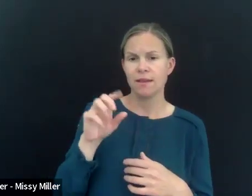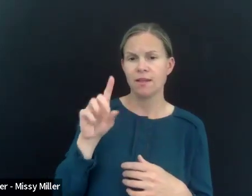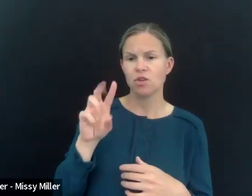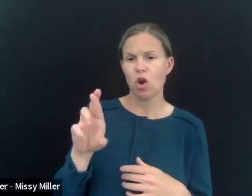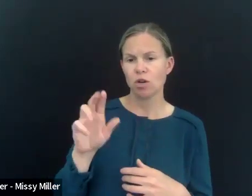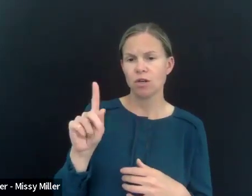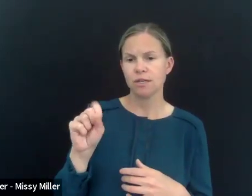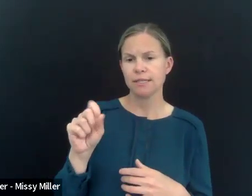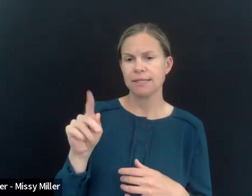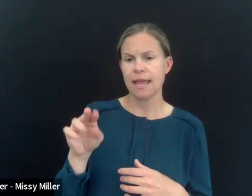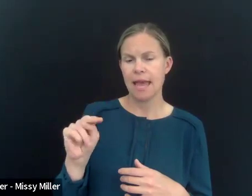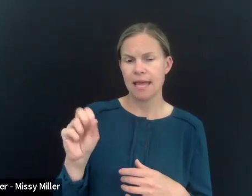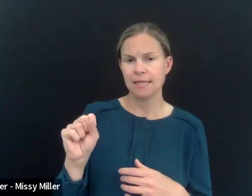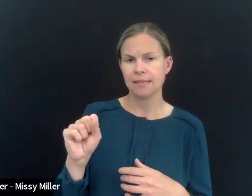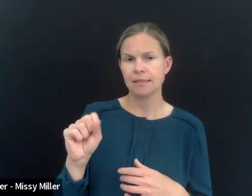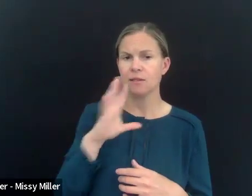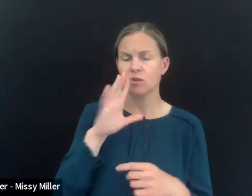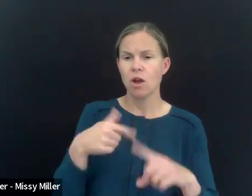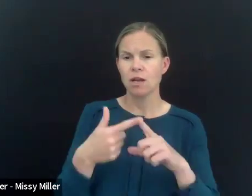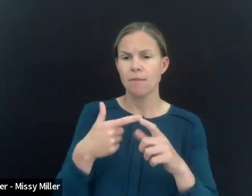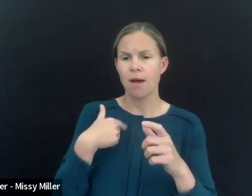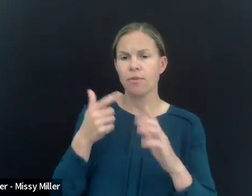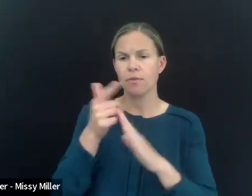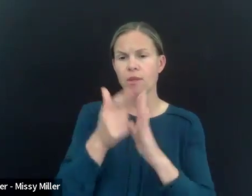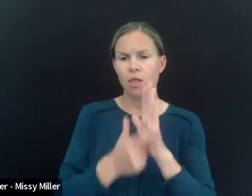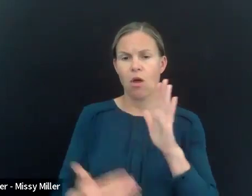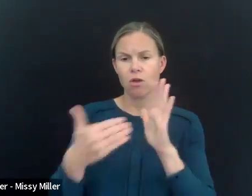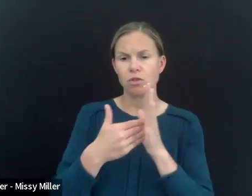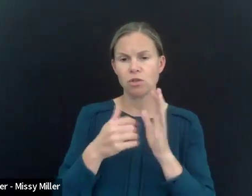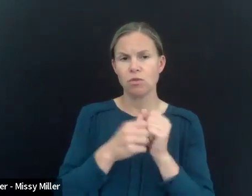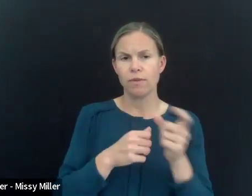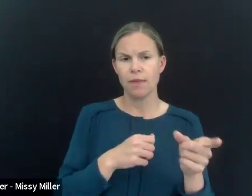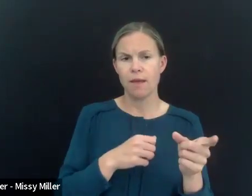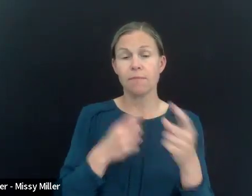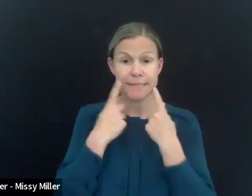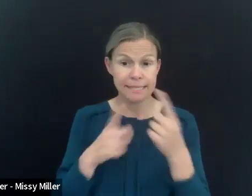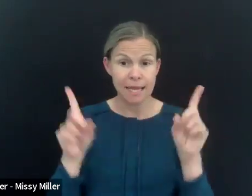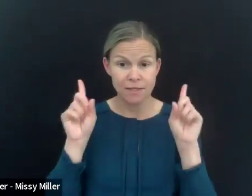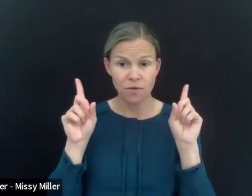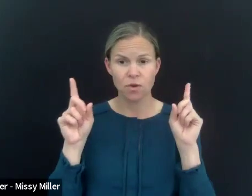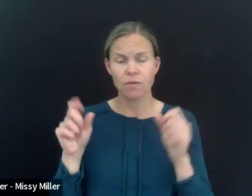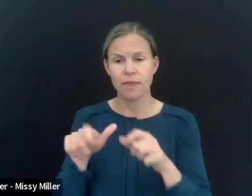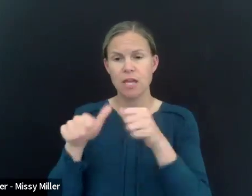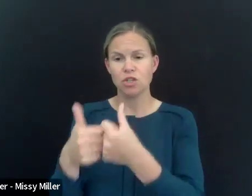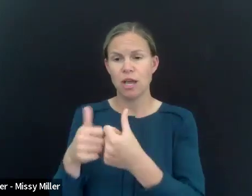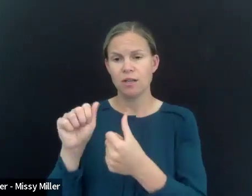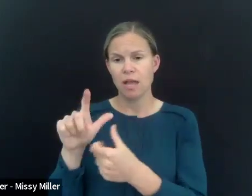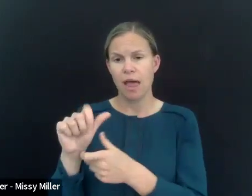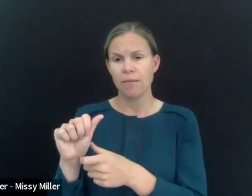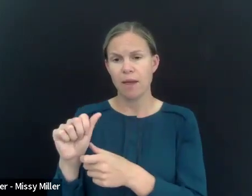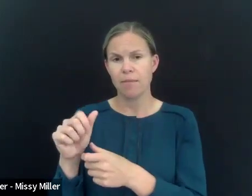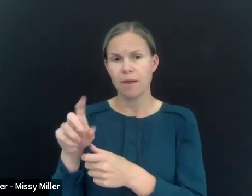in the ACLU brought in Alabama. They were successful in challenging the Alabama Department of